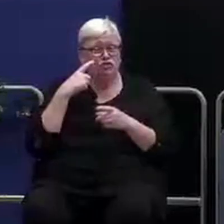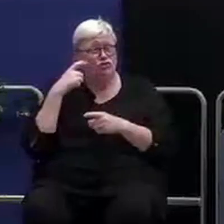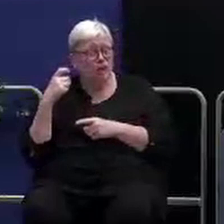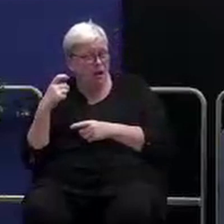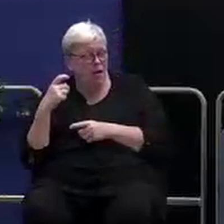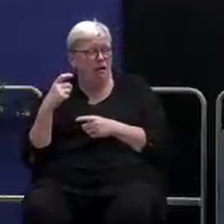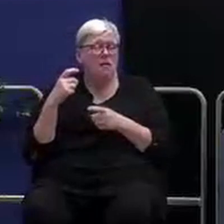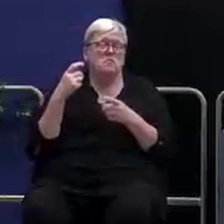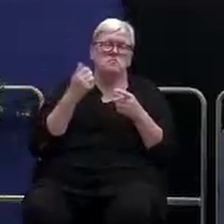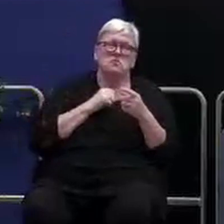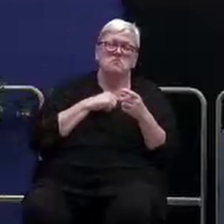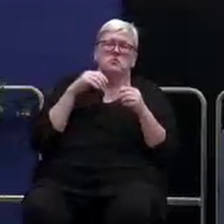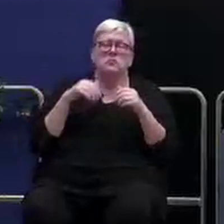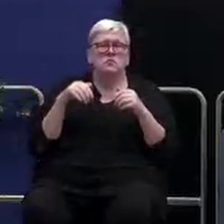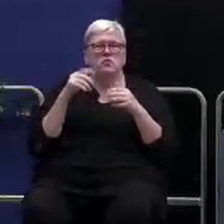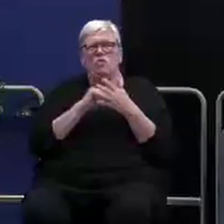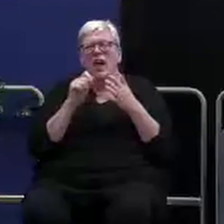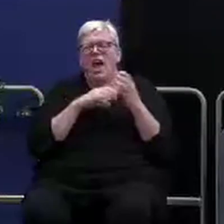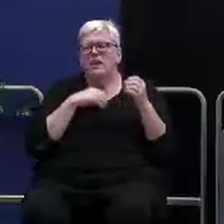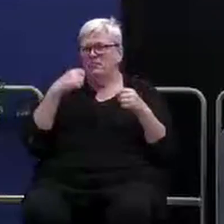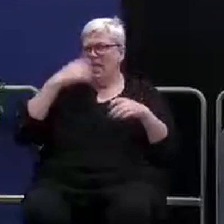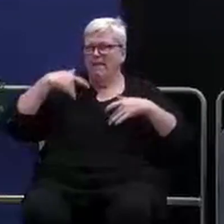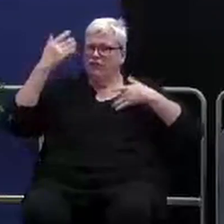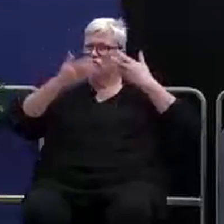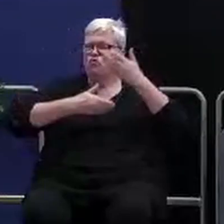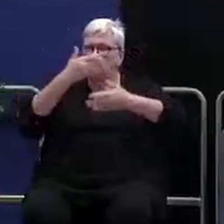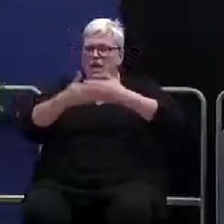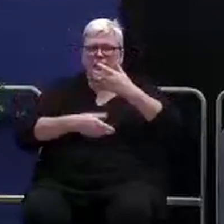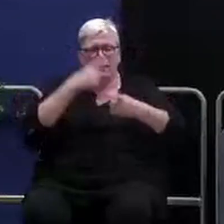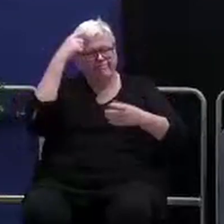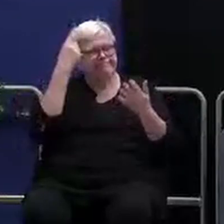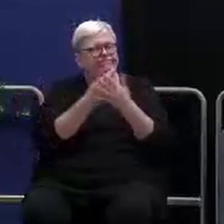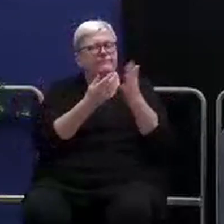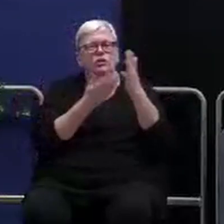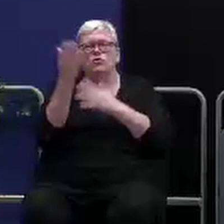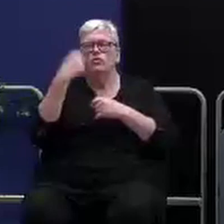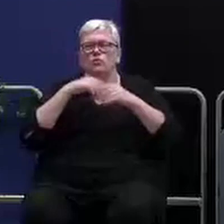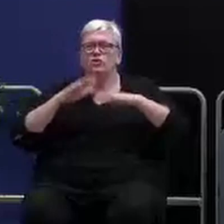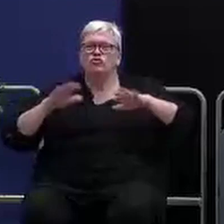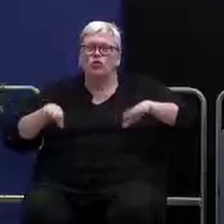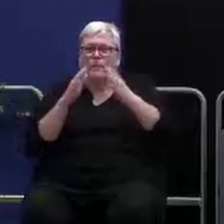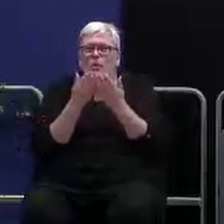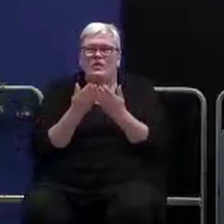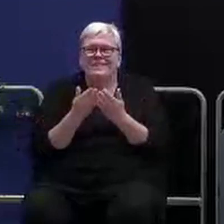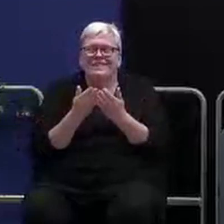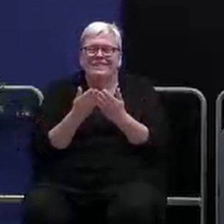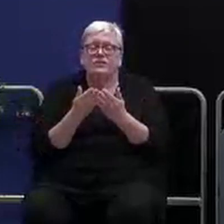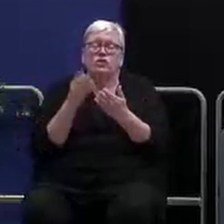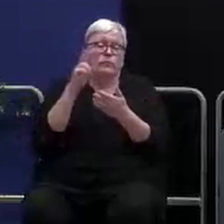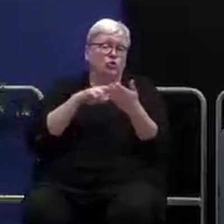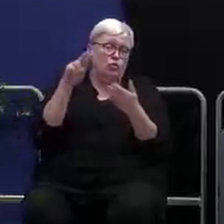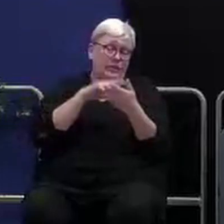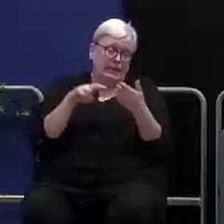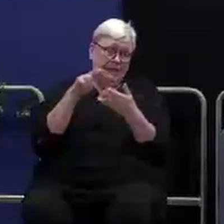and rather than writing a biography, I decided to tell it through children's books. So I'm just going to read